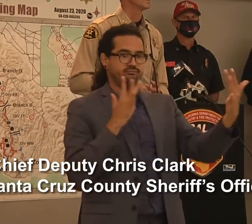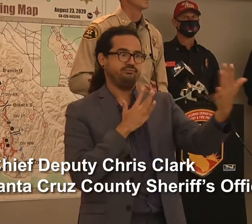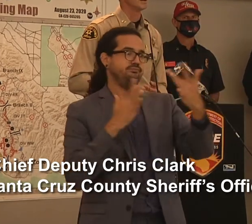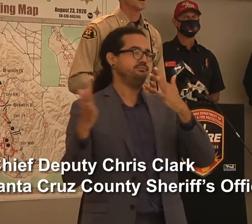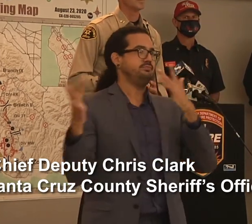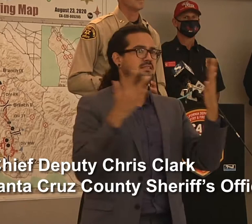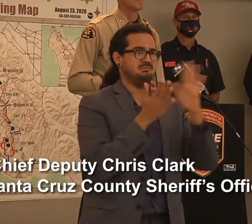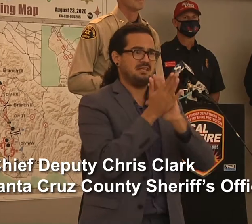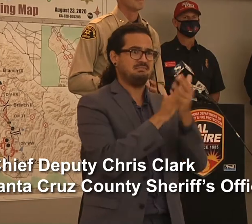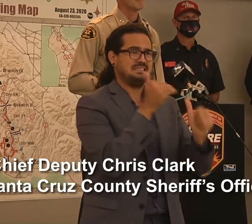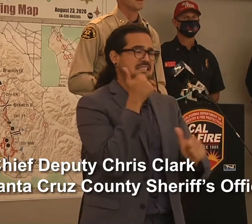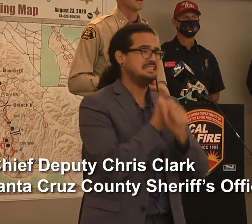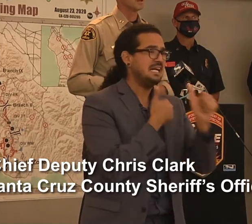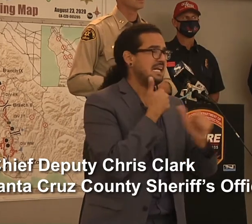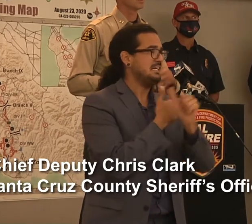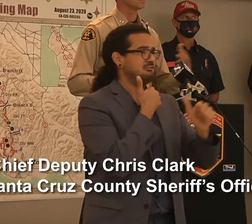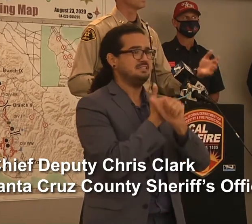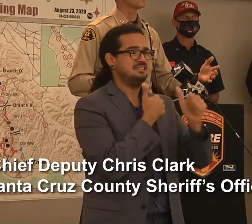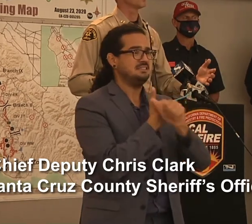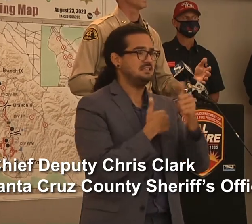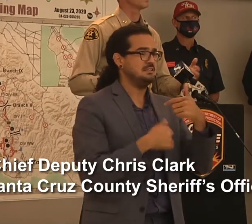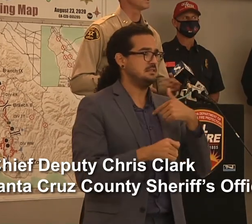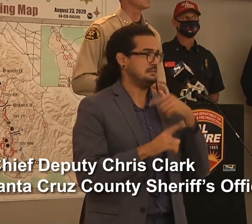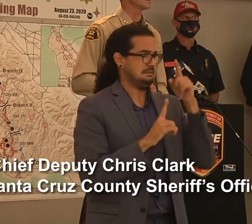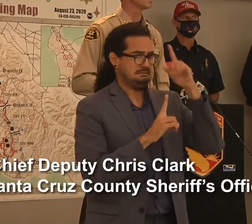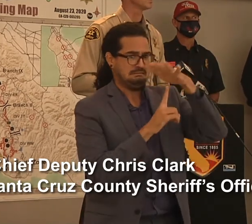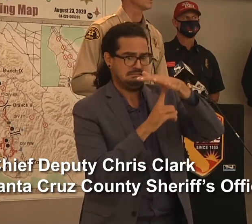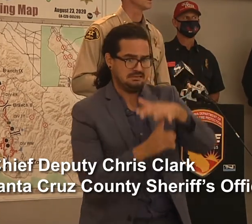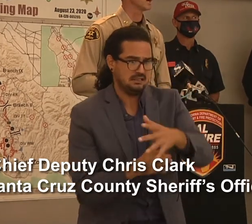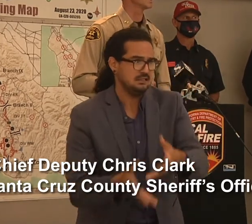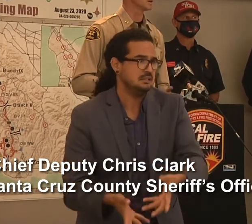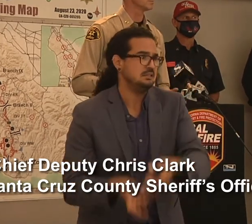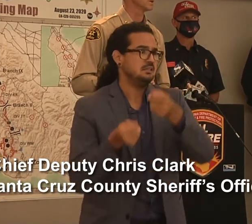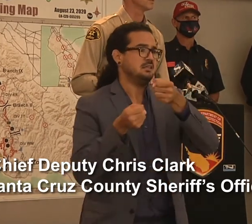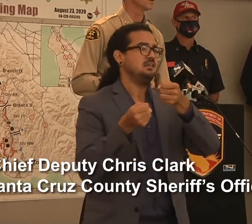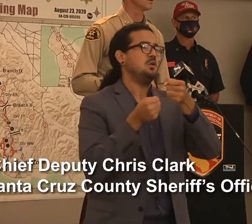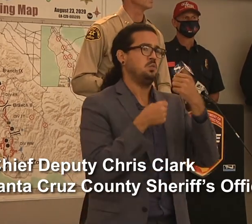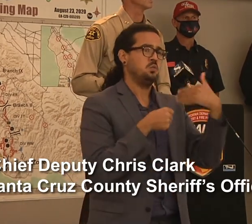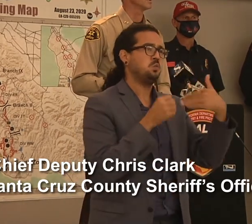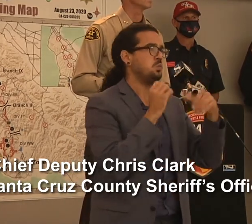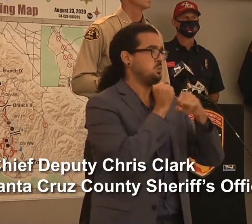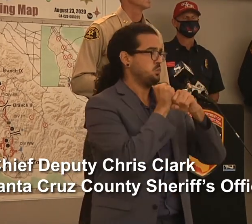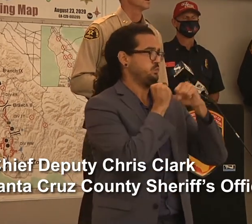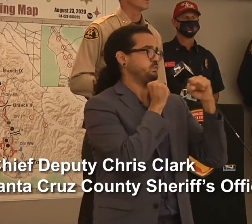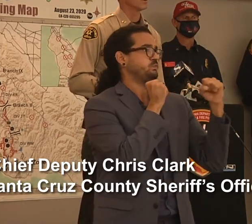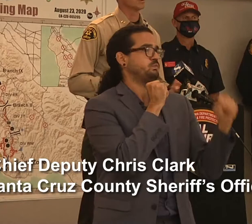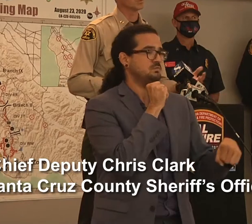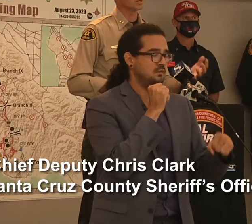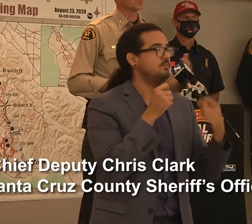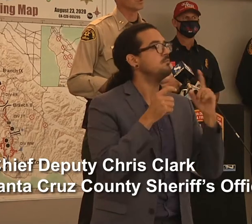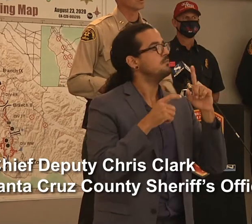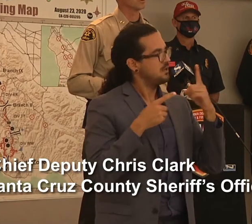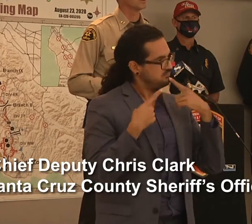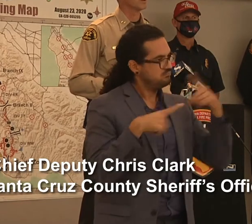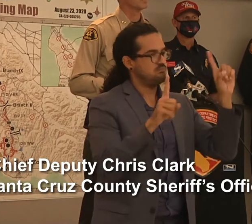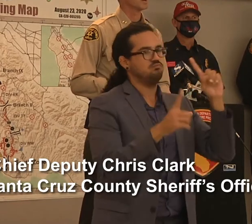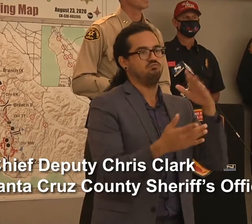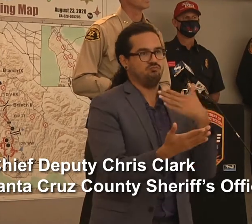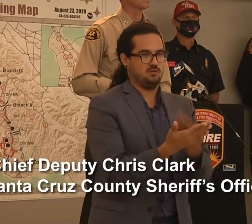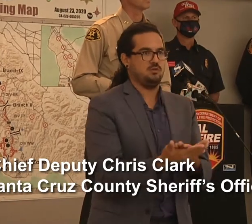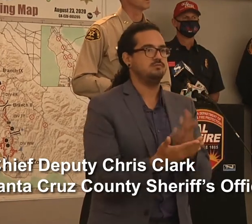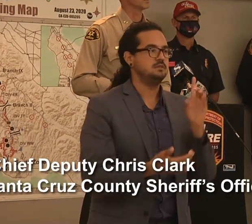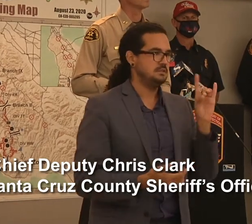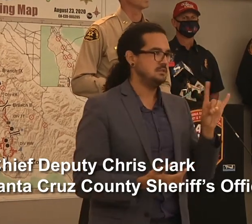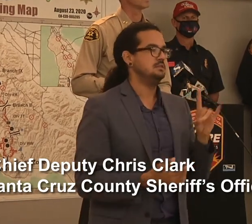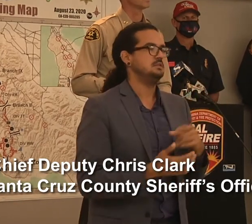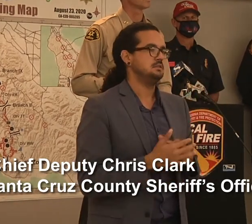that. It took us some time to get there, but we got there. And today, we were able to bring that person back